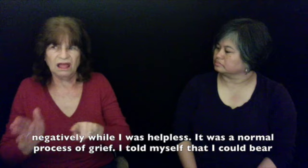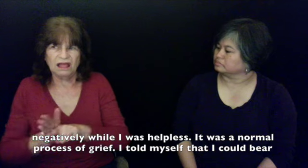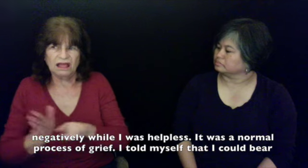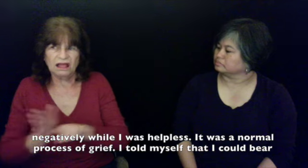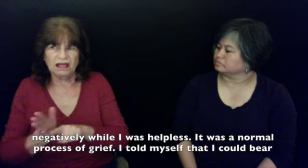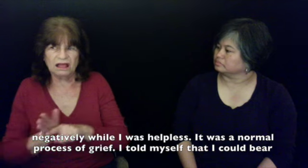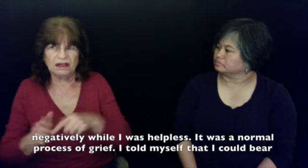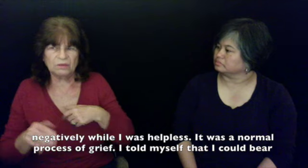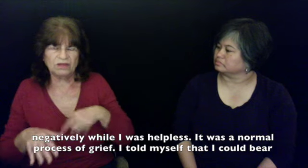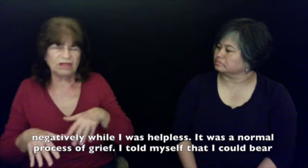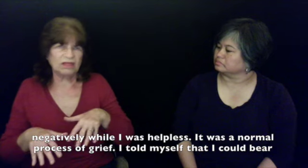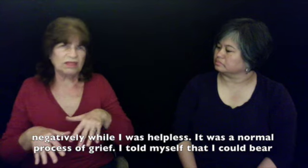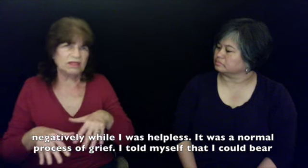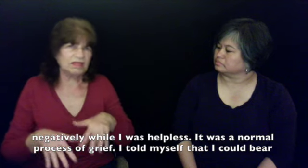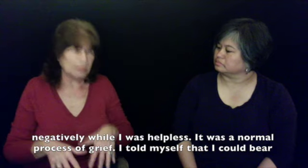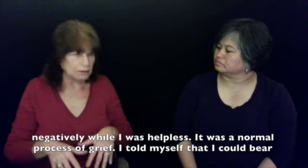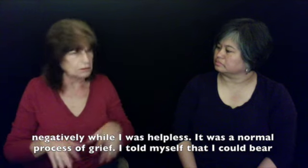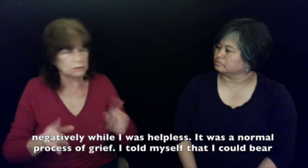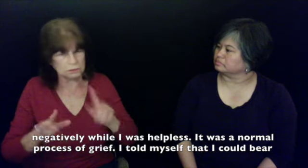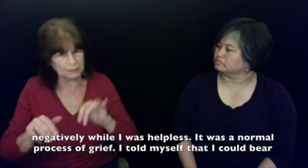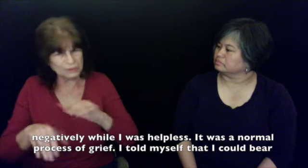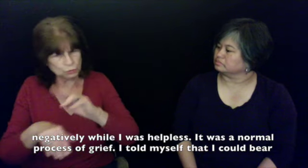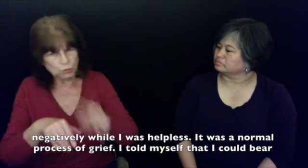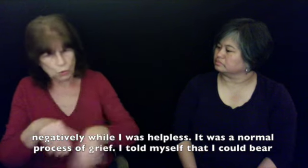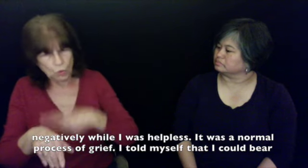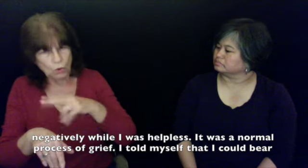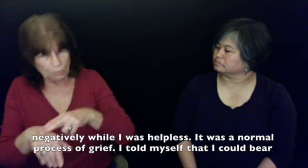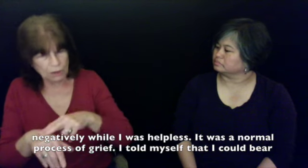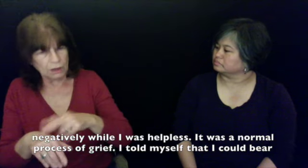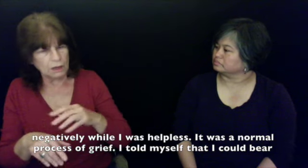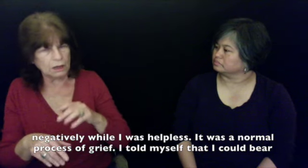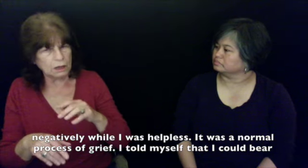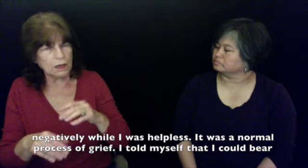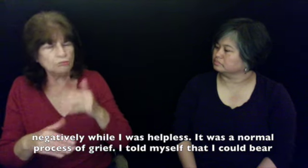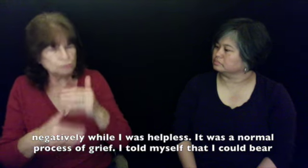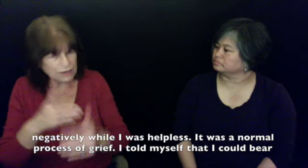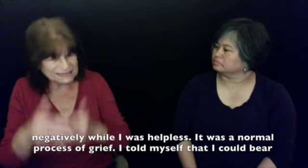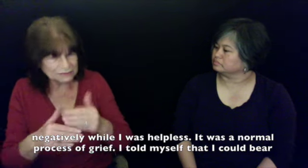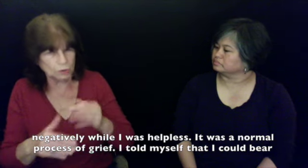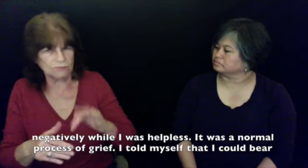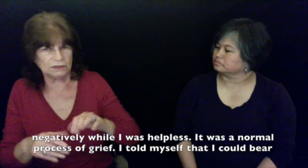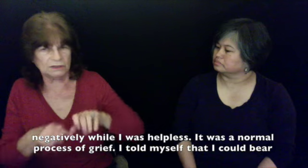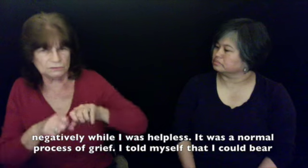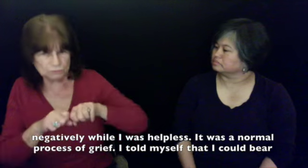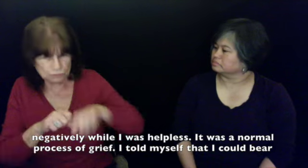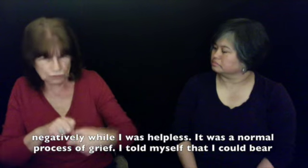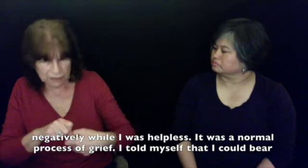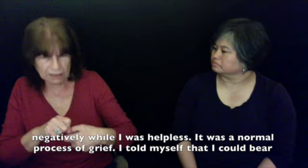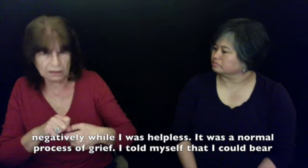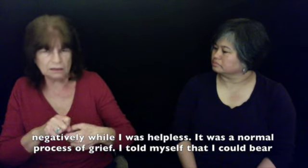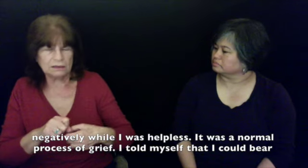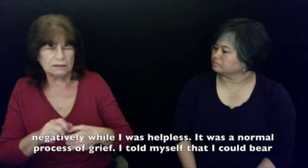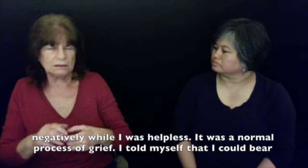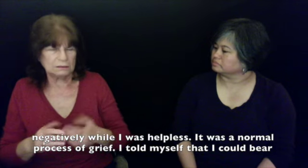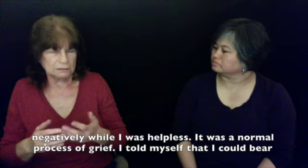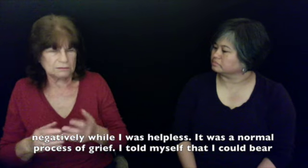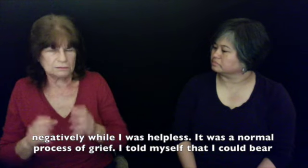Negatively, while I was helpless, it was a normal process of grief. I told myself I could